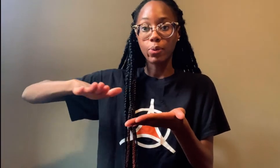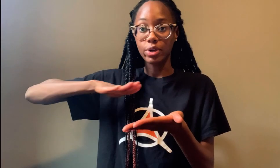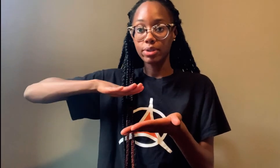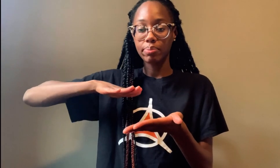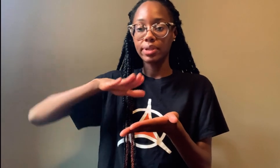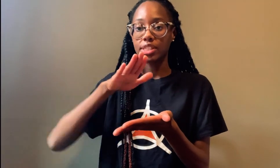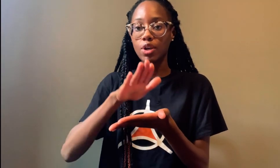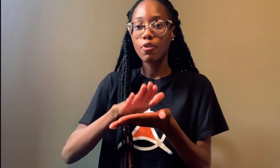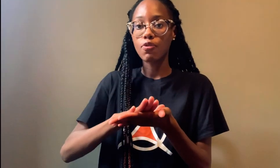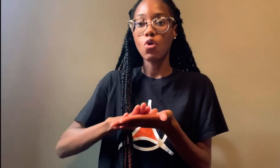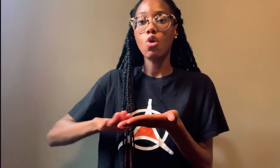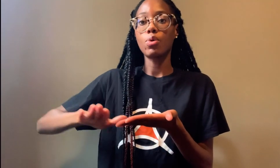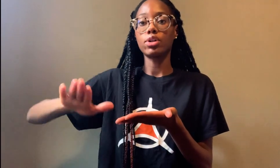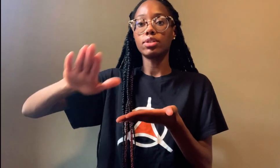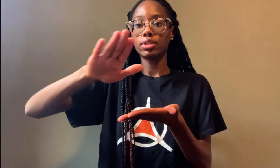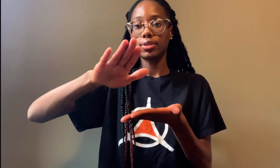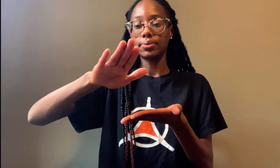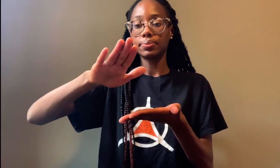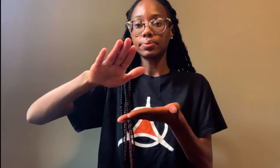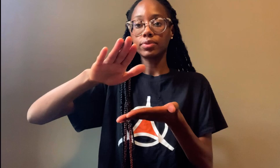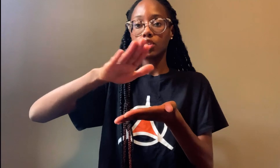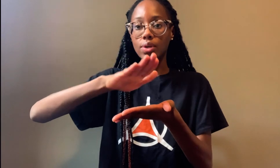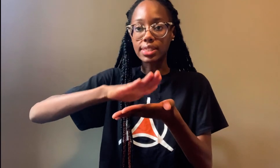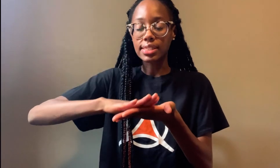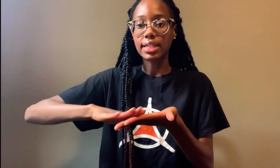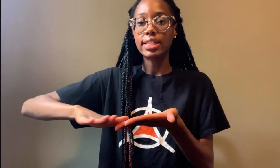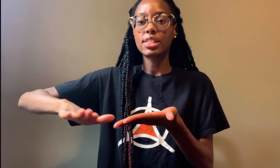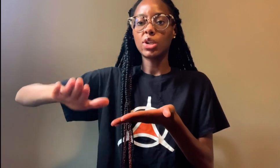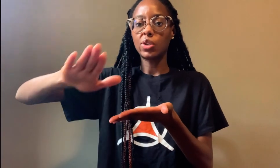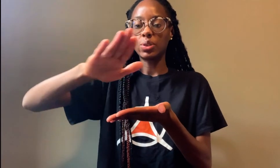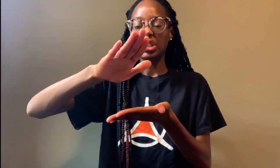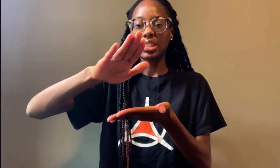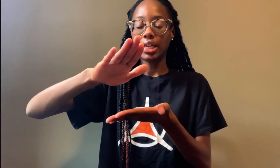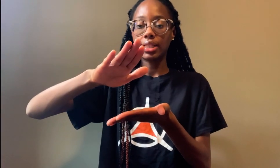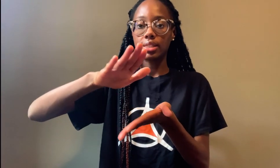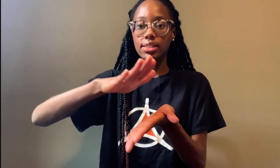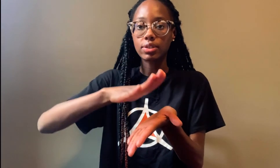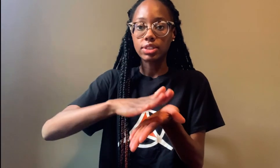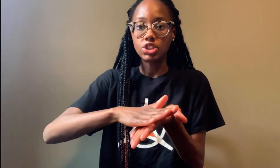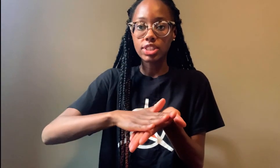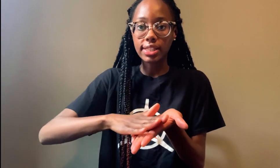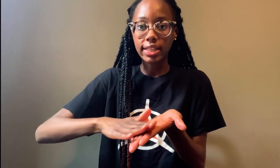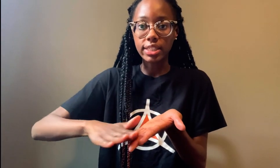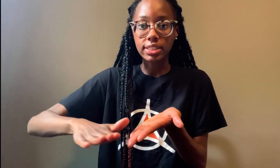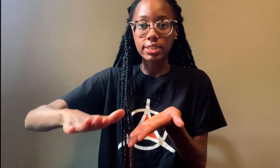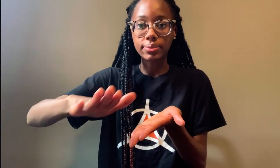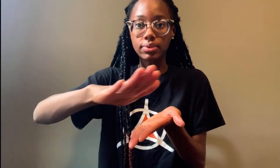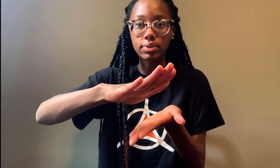backward, but it's forward. So it's a slight circle, just like this. So it's just like this.